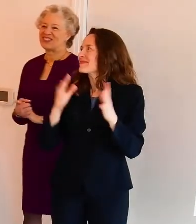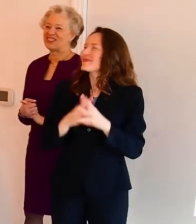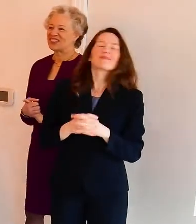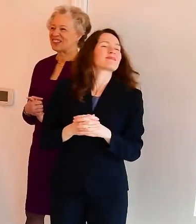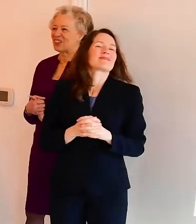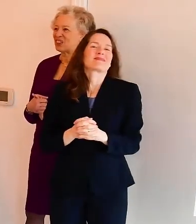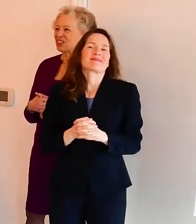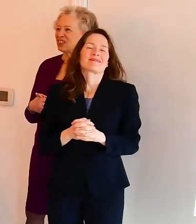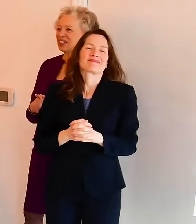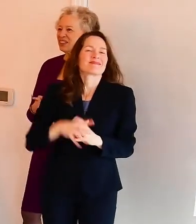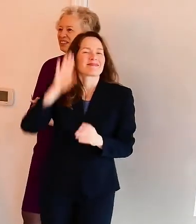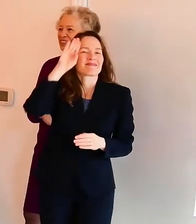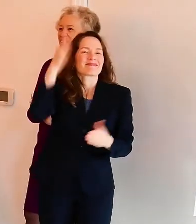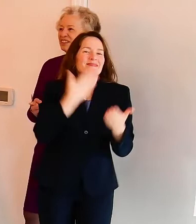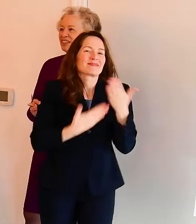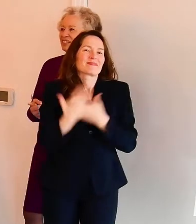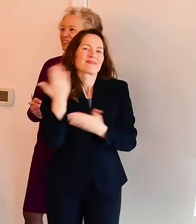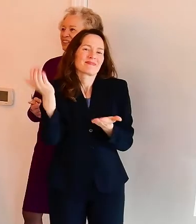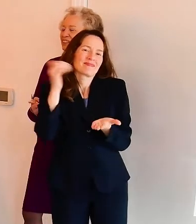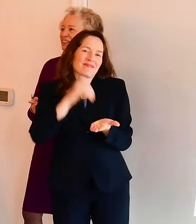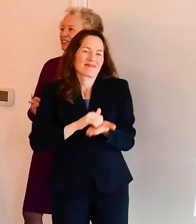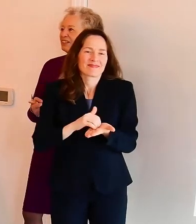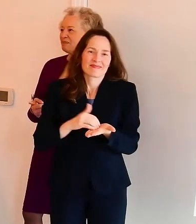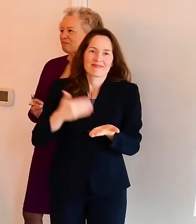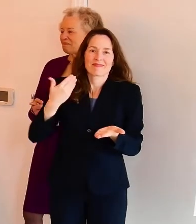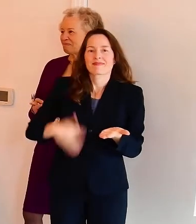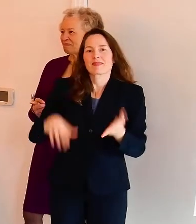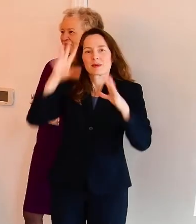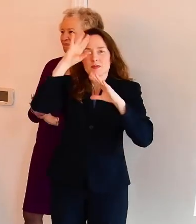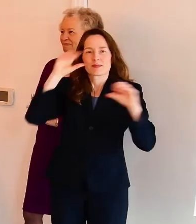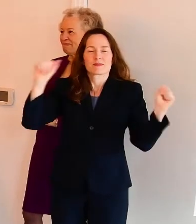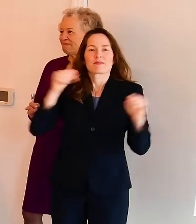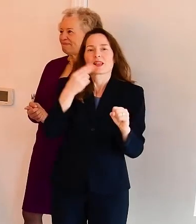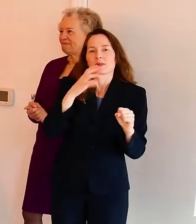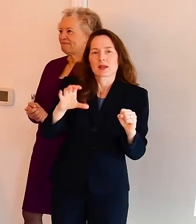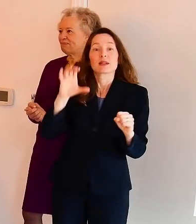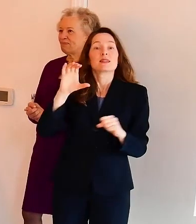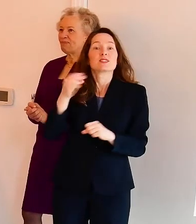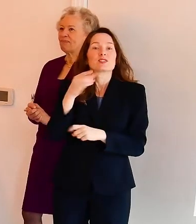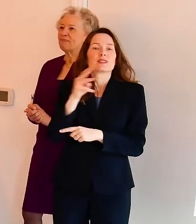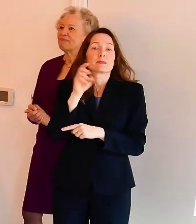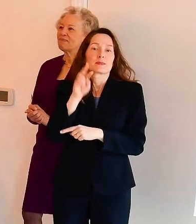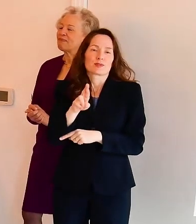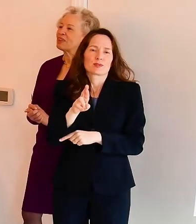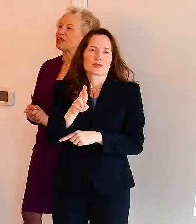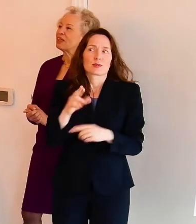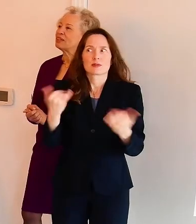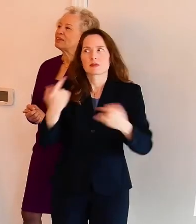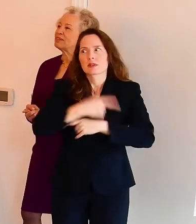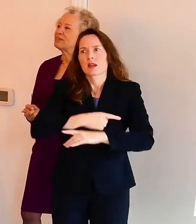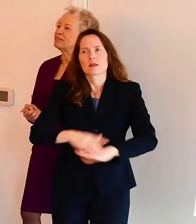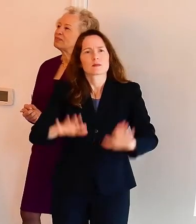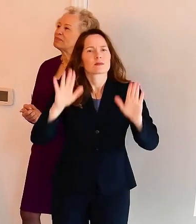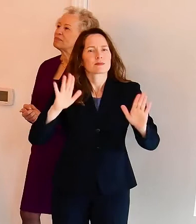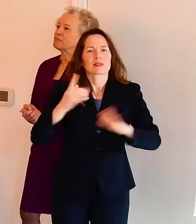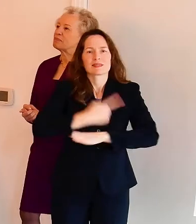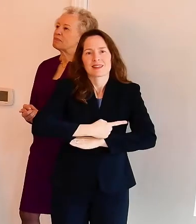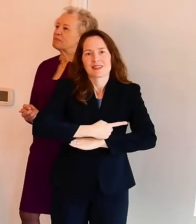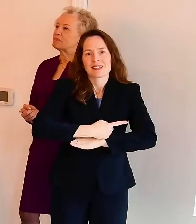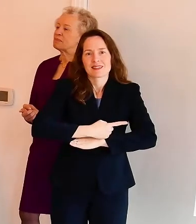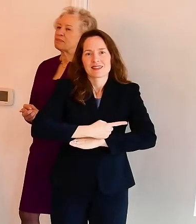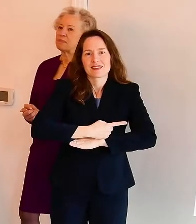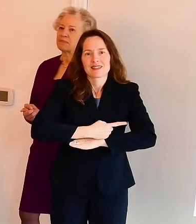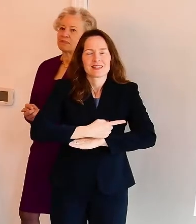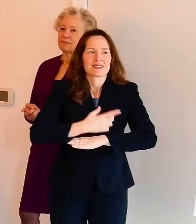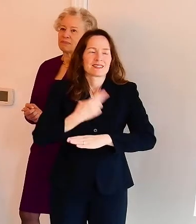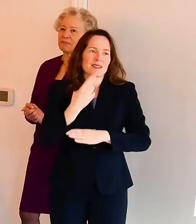Well, hello and good morning again. I'm Leonardo McClarty, President of the Howard County Chamber, and this is really a great day here in Howard County, and